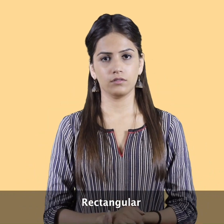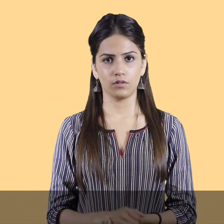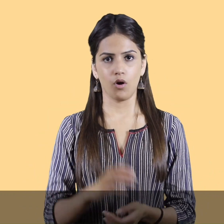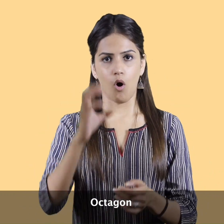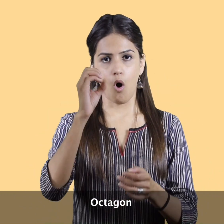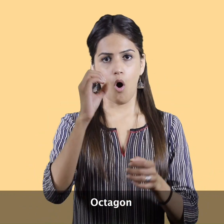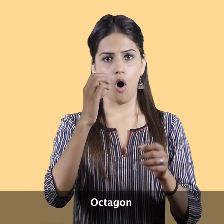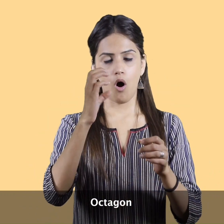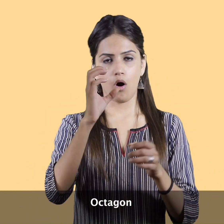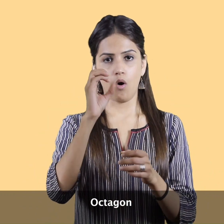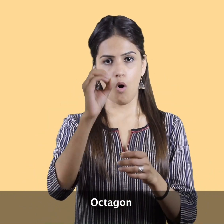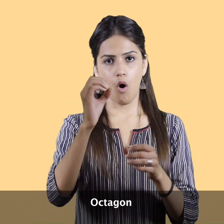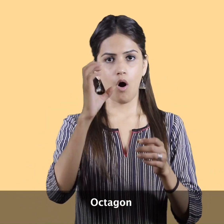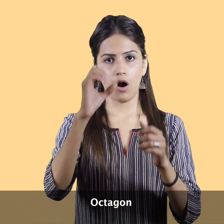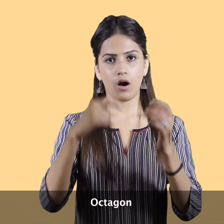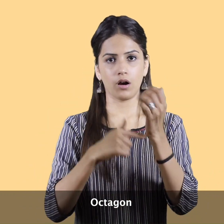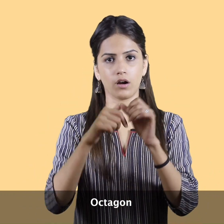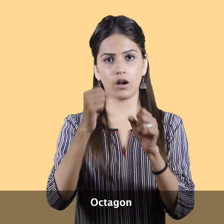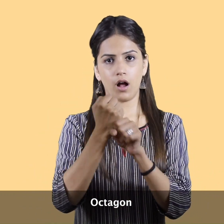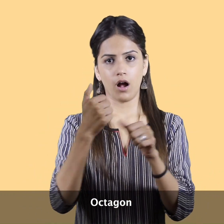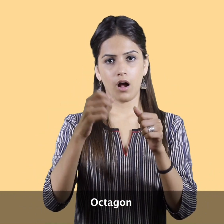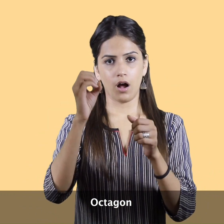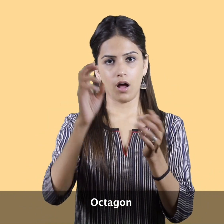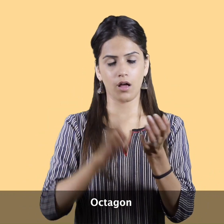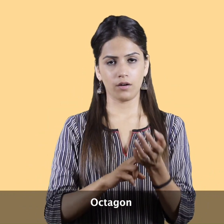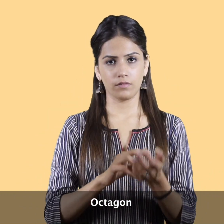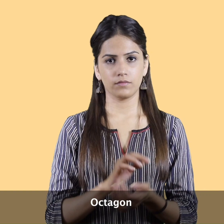rectangular, octagon,